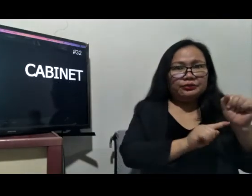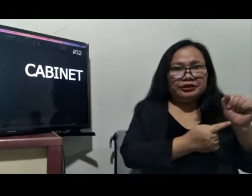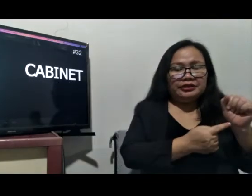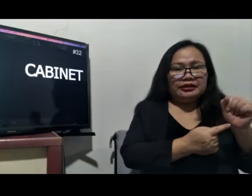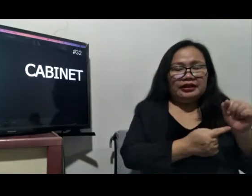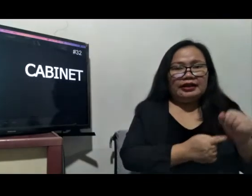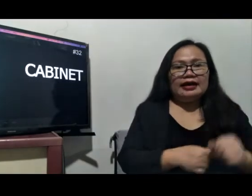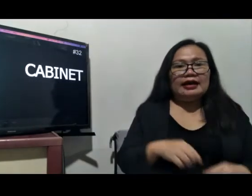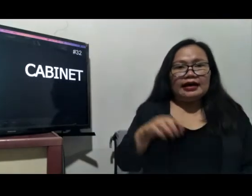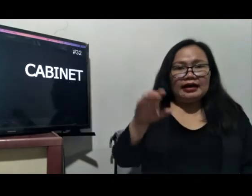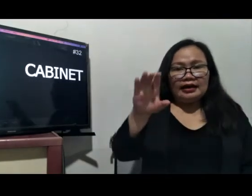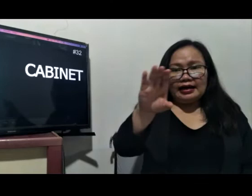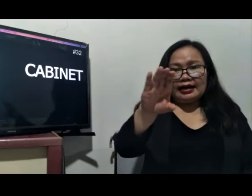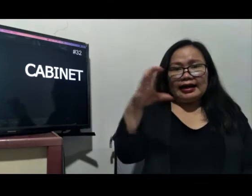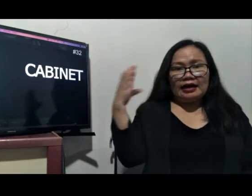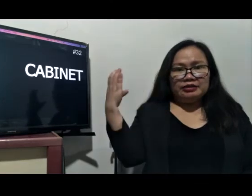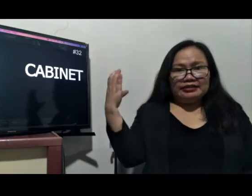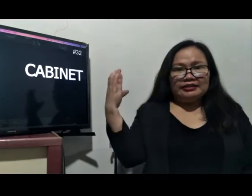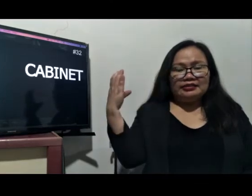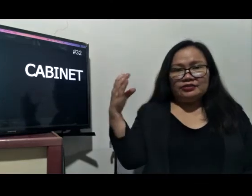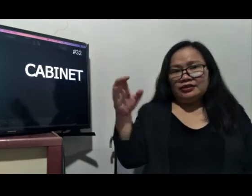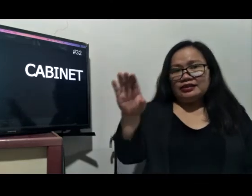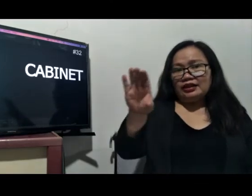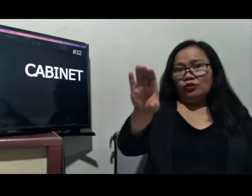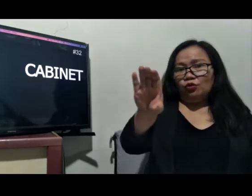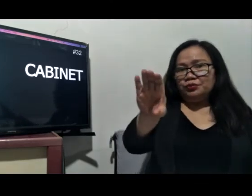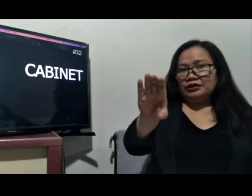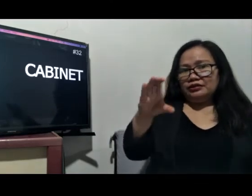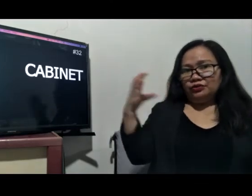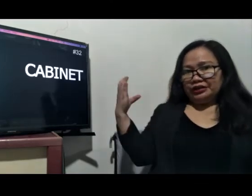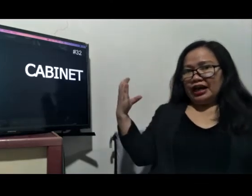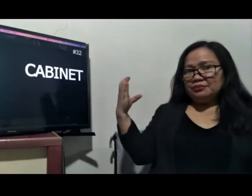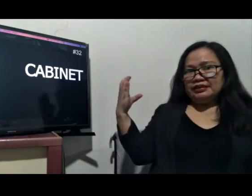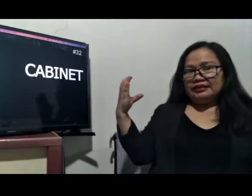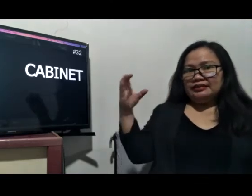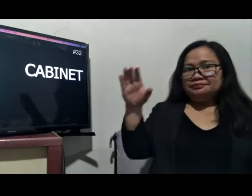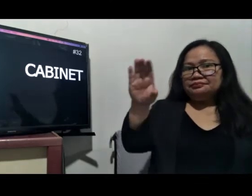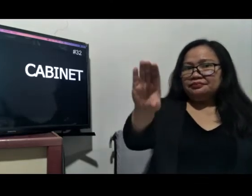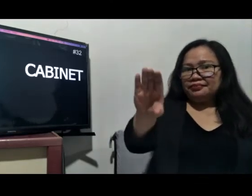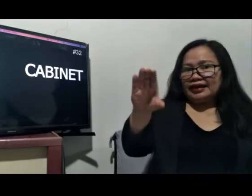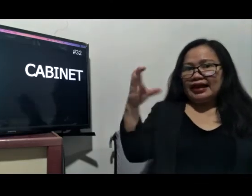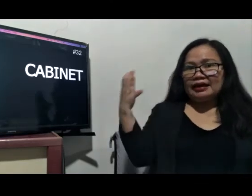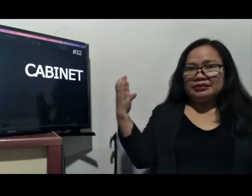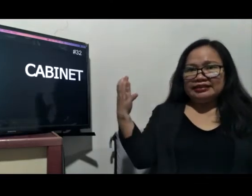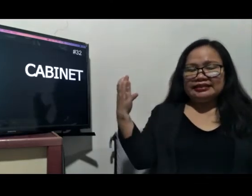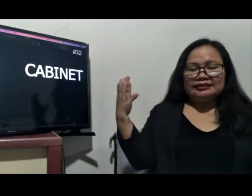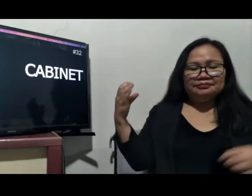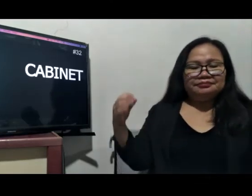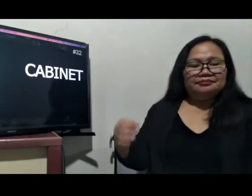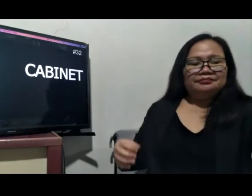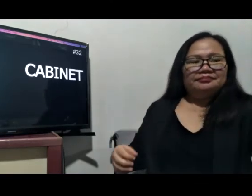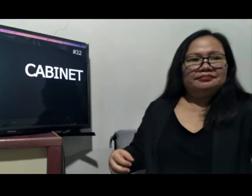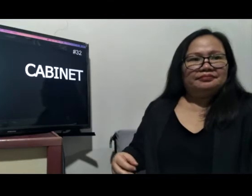with cabinet. So it's like opening a door. Cabinet, cabinet.